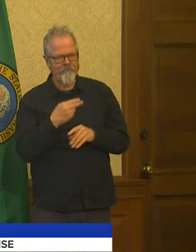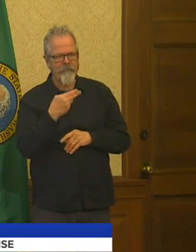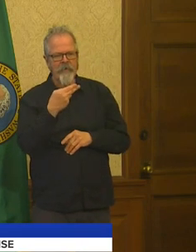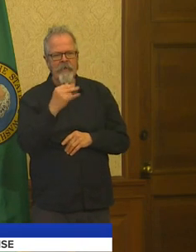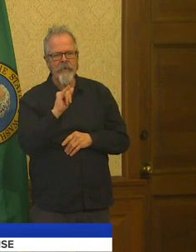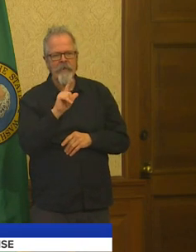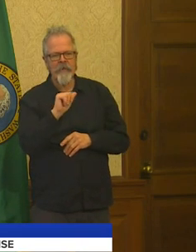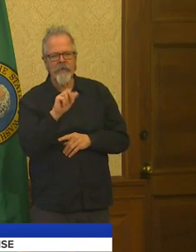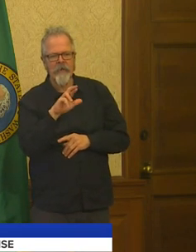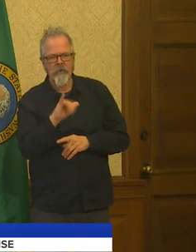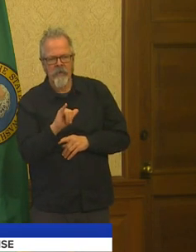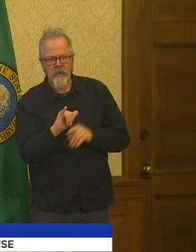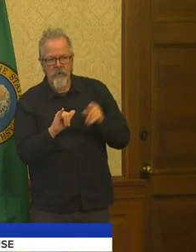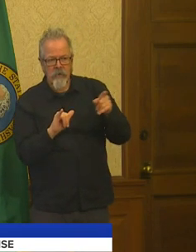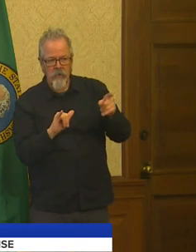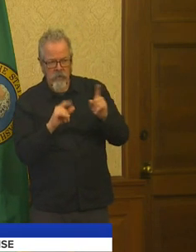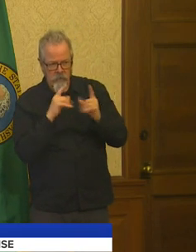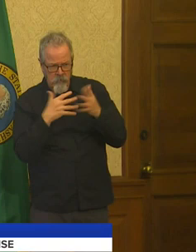Go ahead, Hillary.